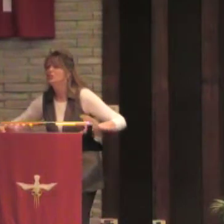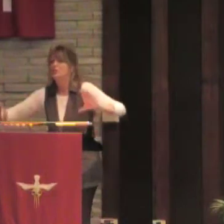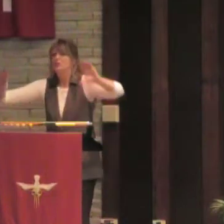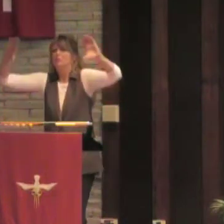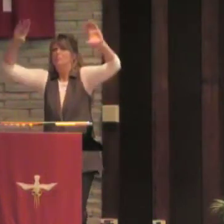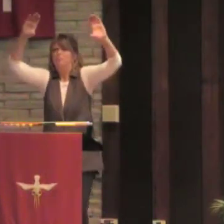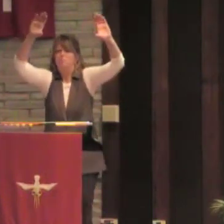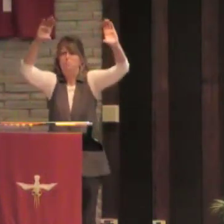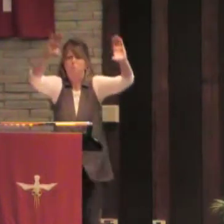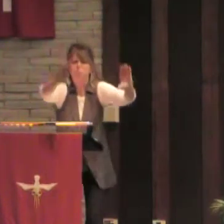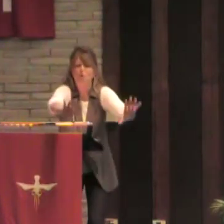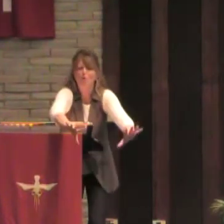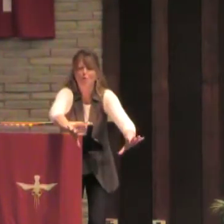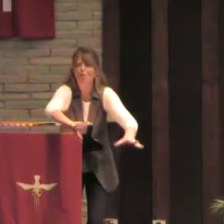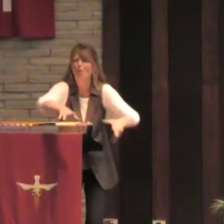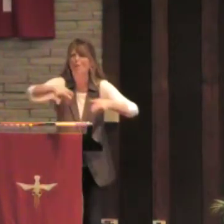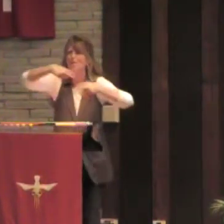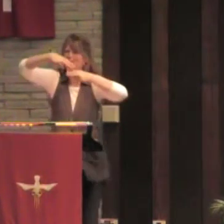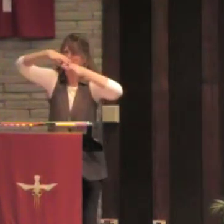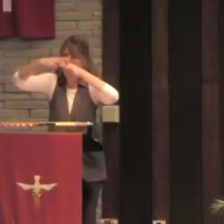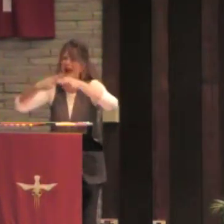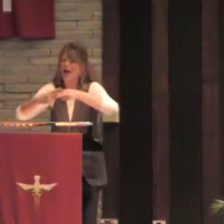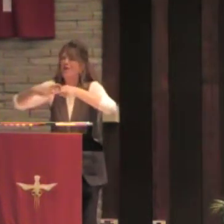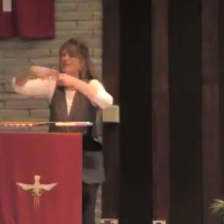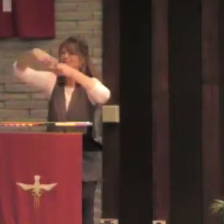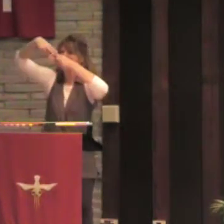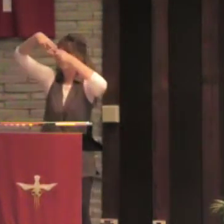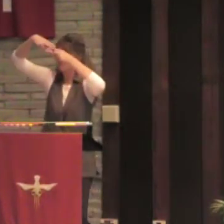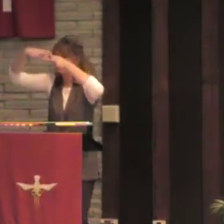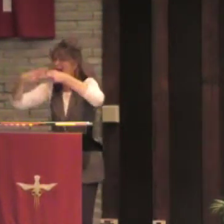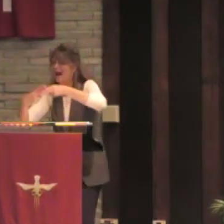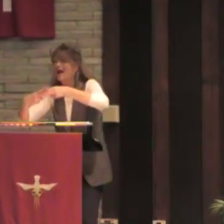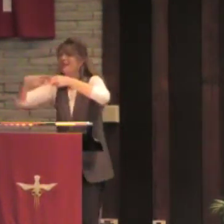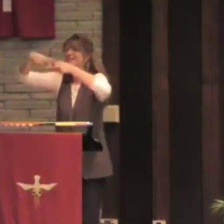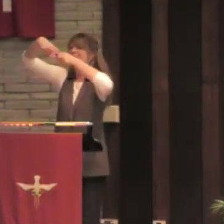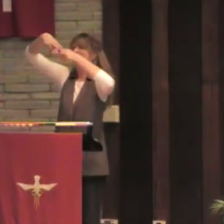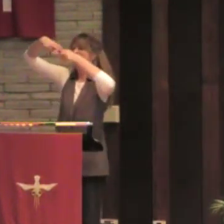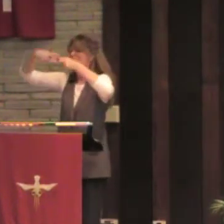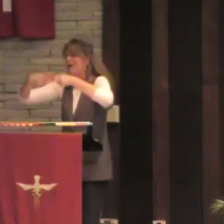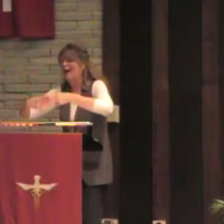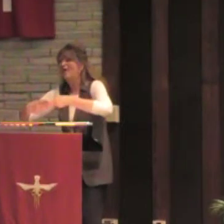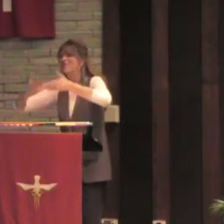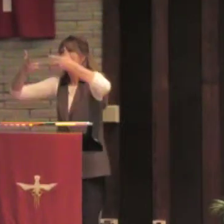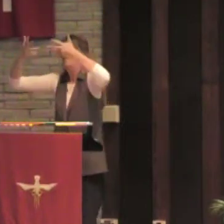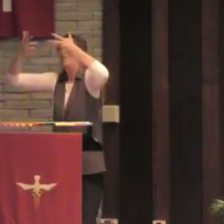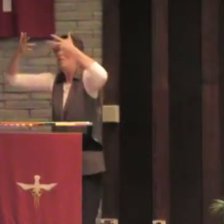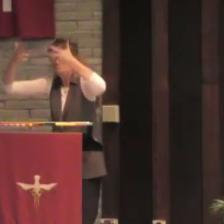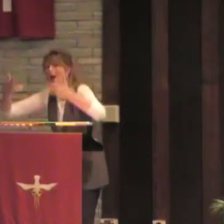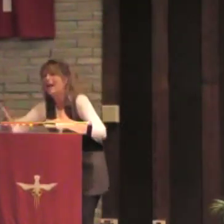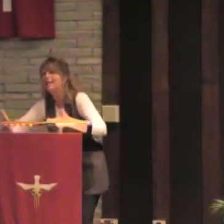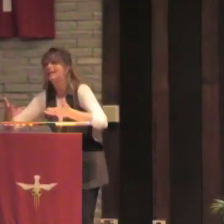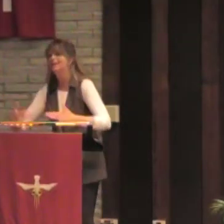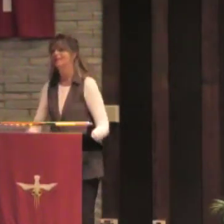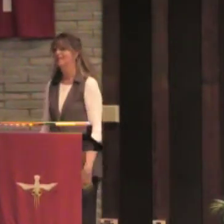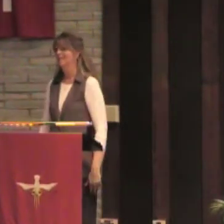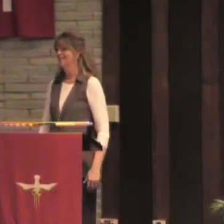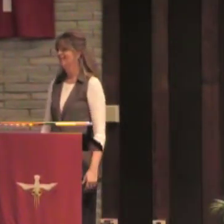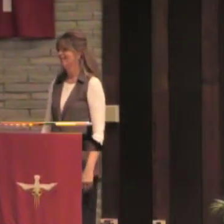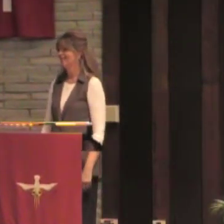you forgive, then you will take the weight of the world off your shoulders.